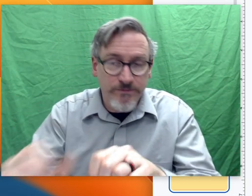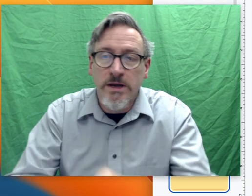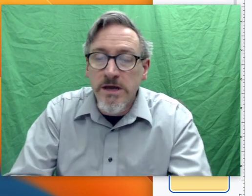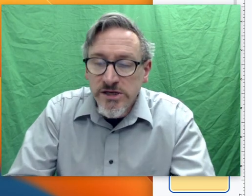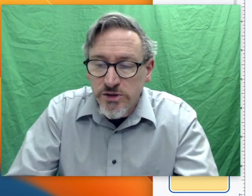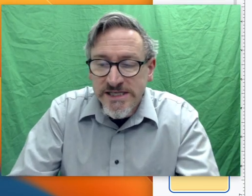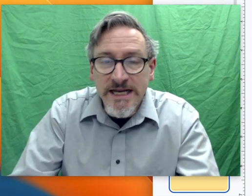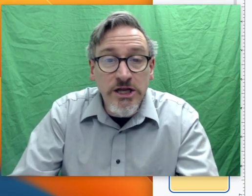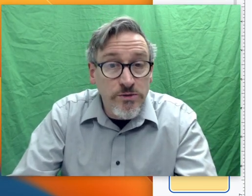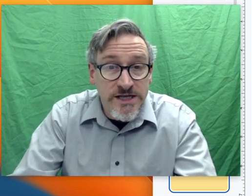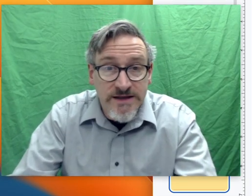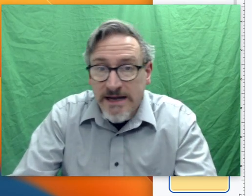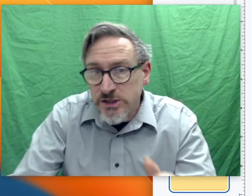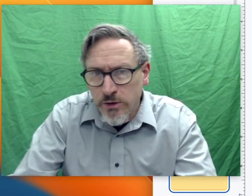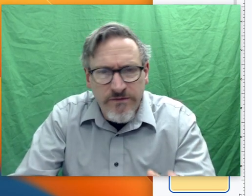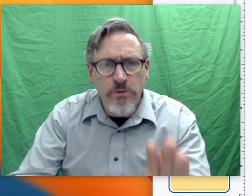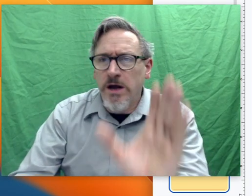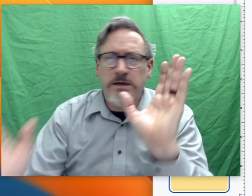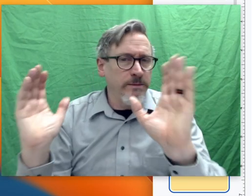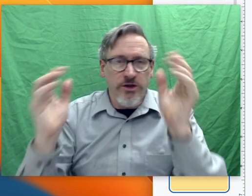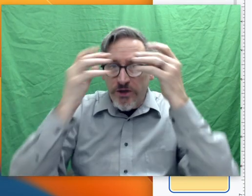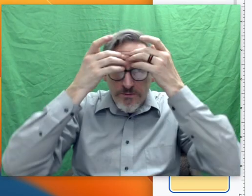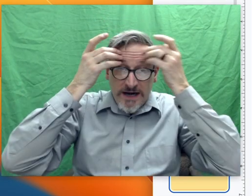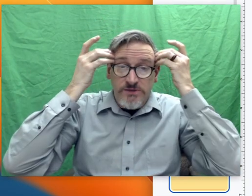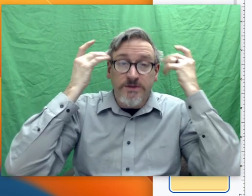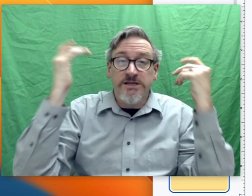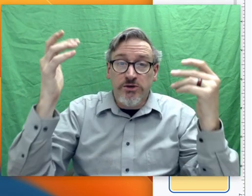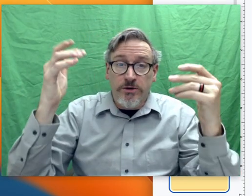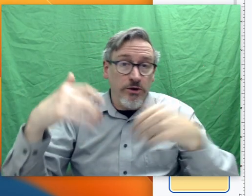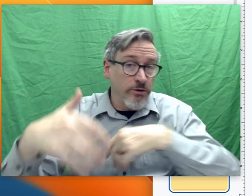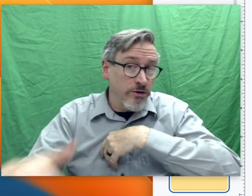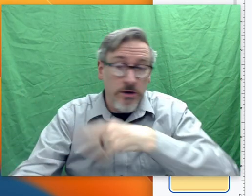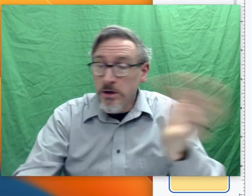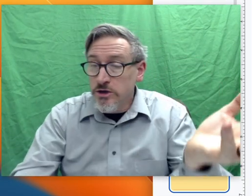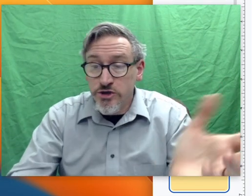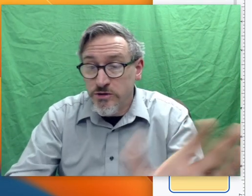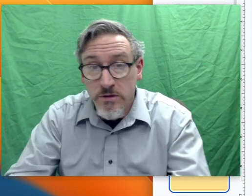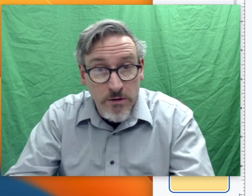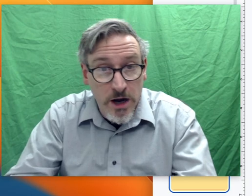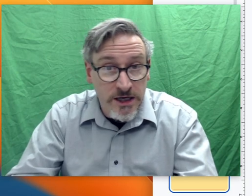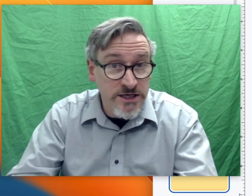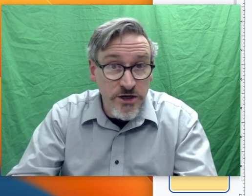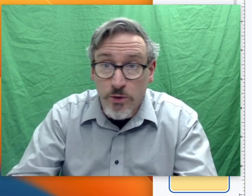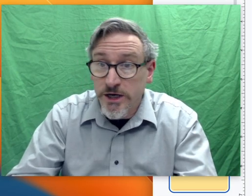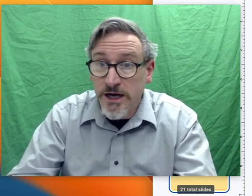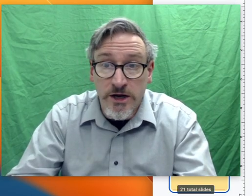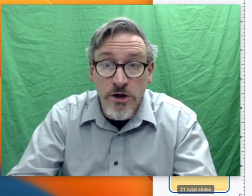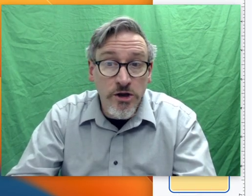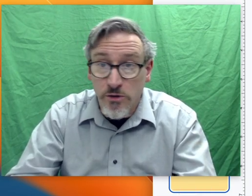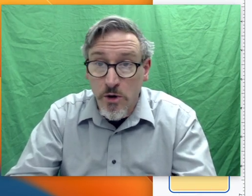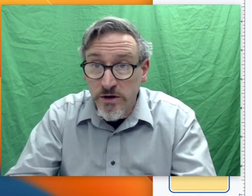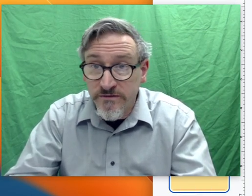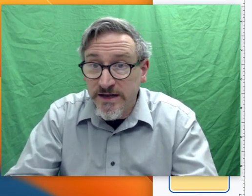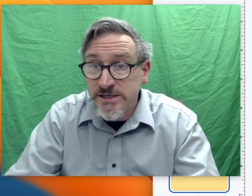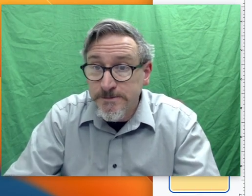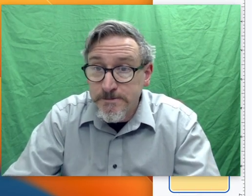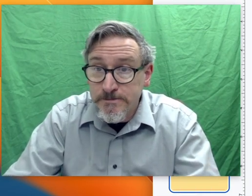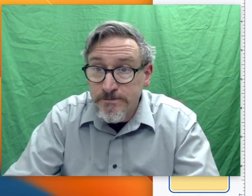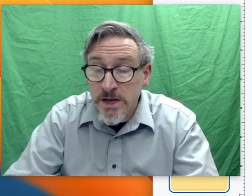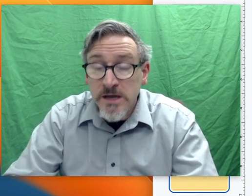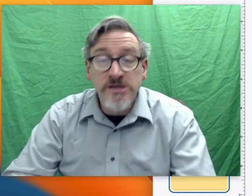Right? So just getting used to that. So if you want, I mean, you can practice with this story, you can continue working on your own